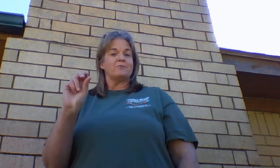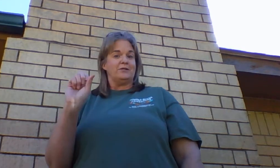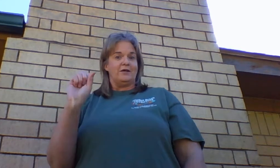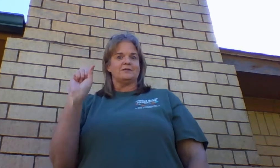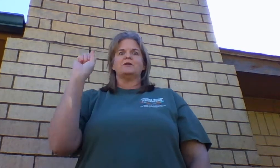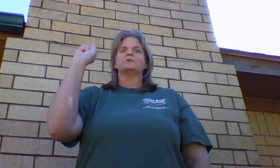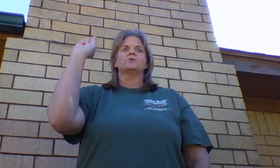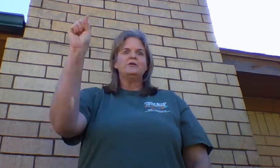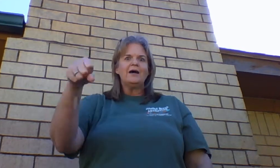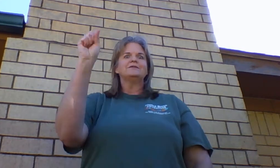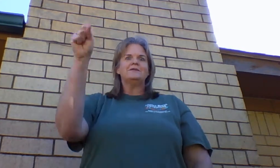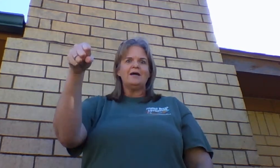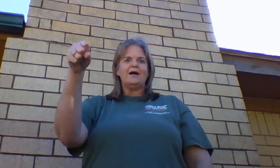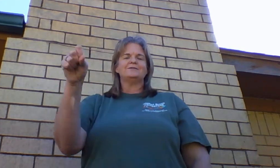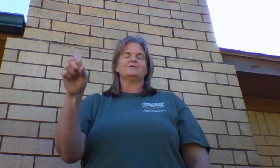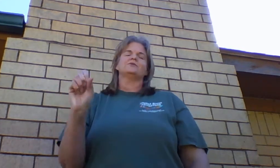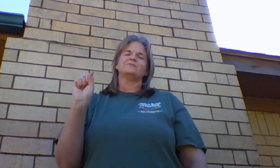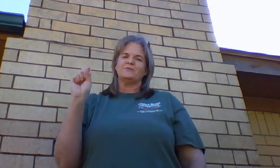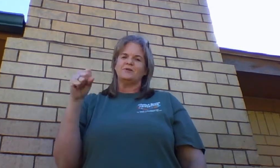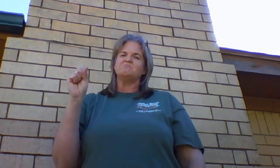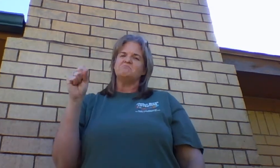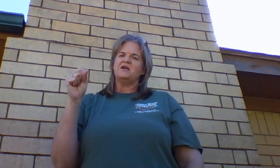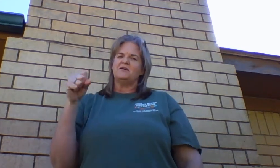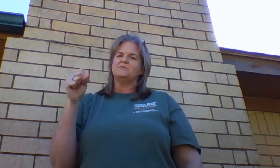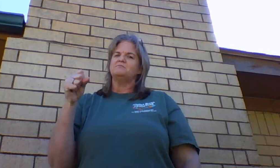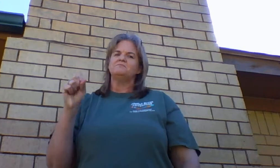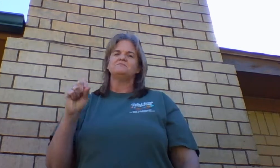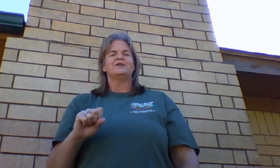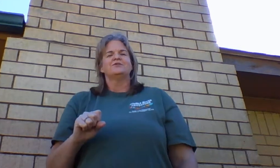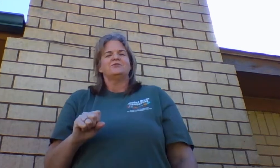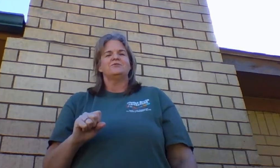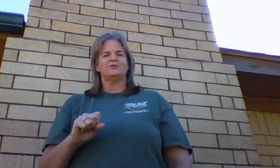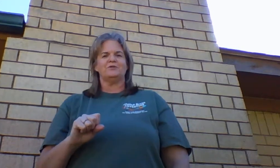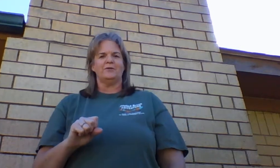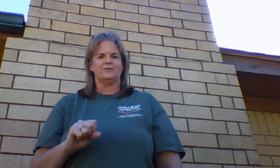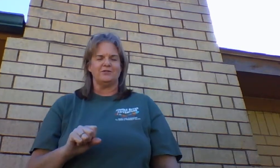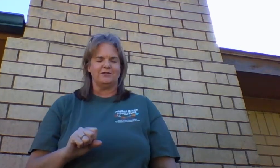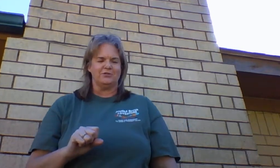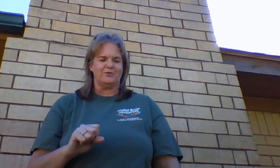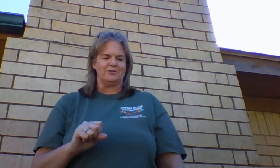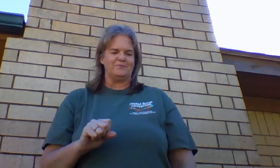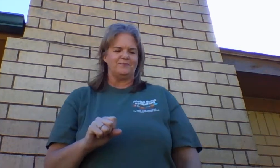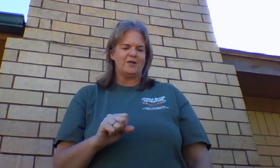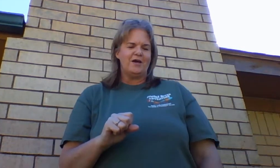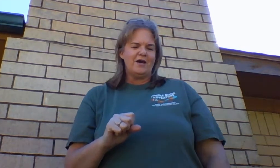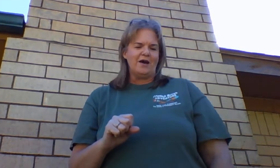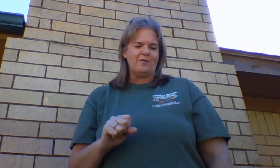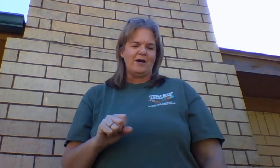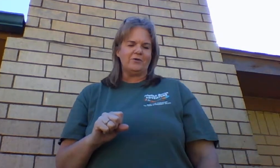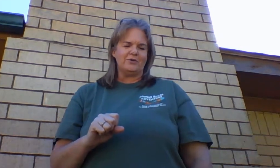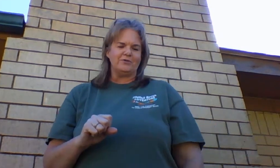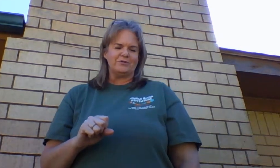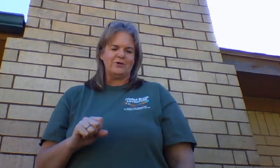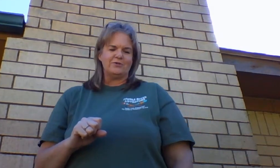yes. Sometimes we go yes, yes, or sometimes like yeah. So it just depends on the situation, how you want to use those. We're